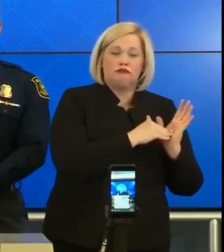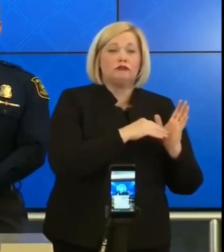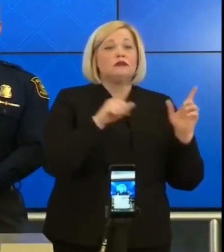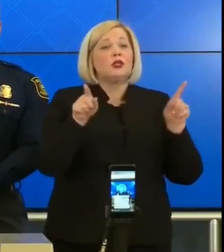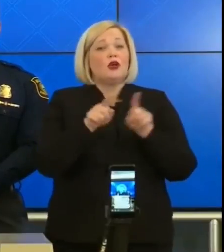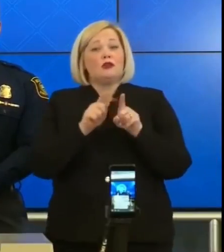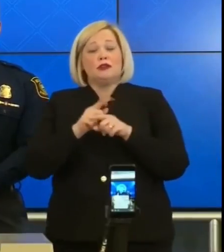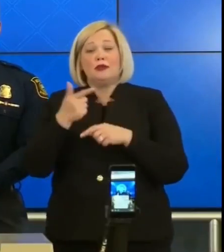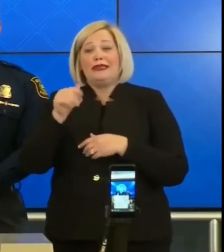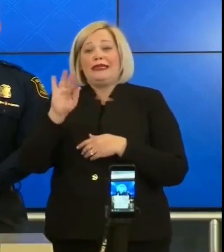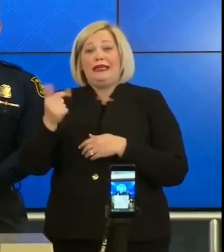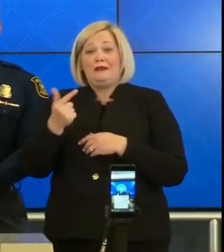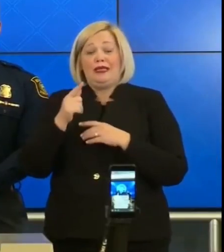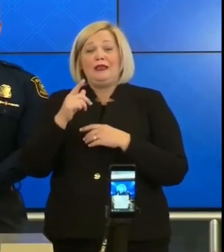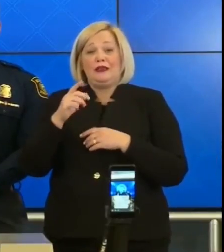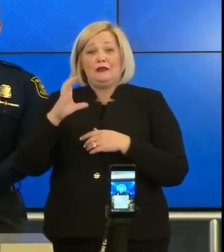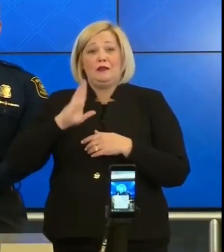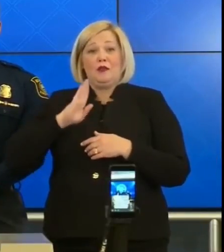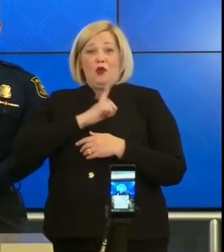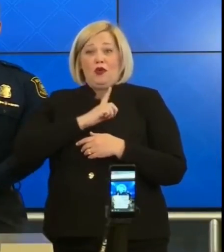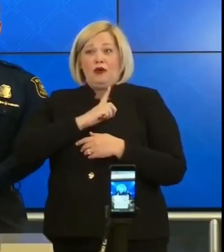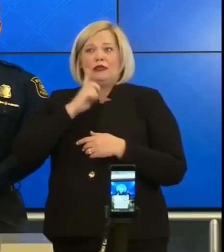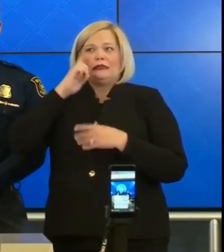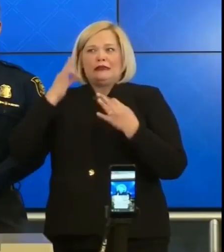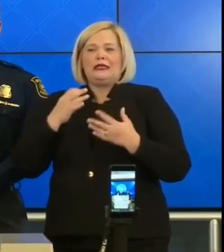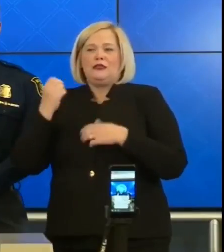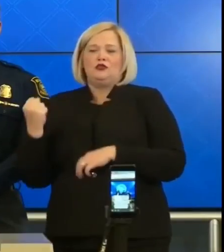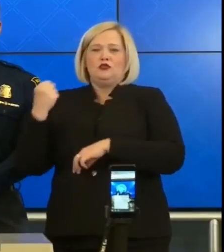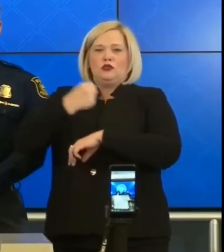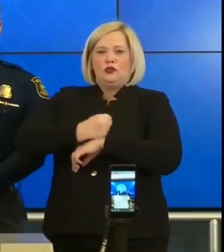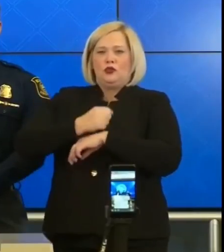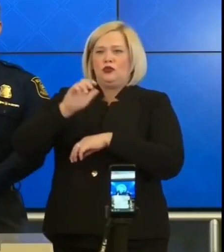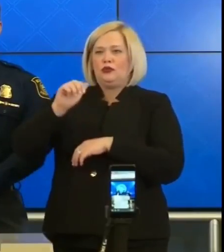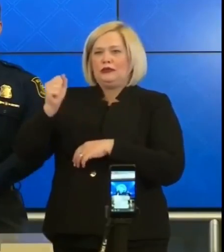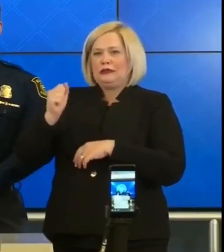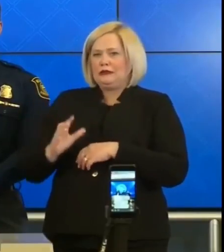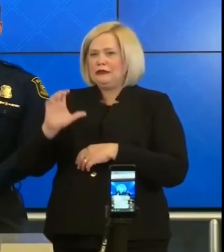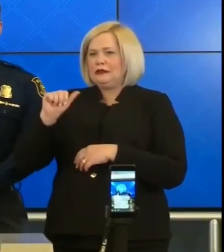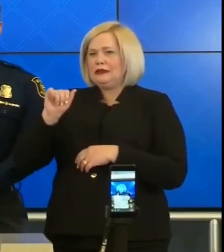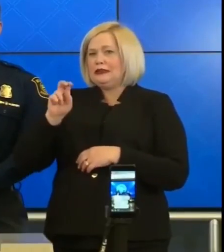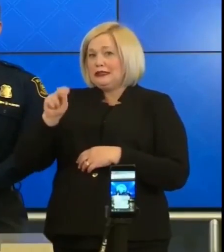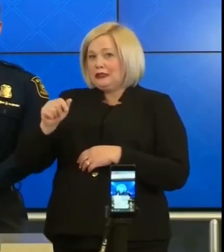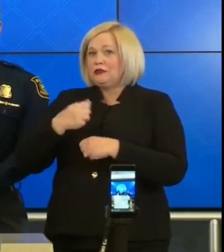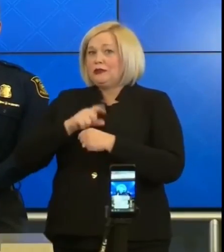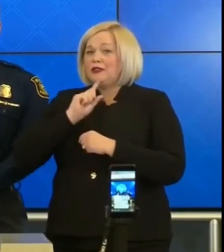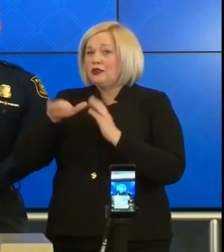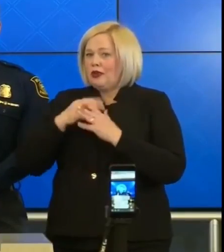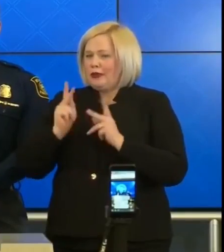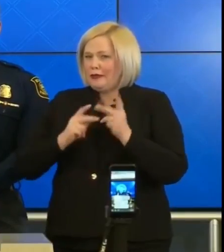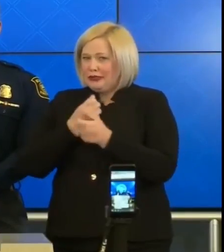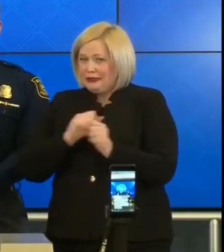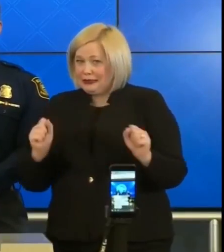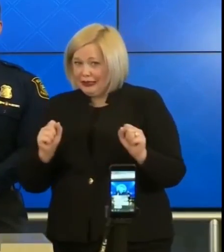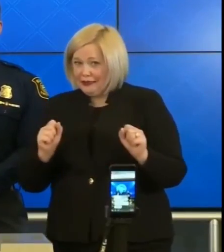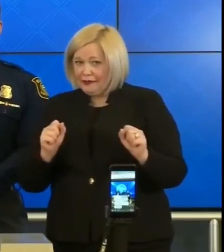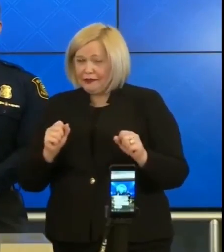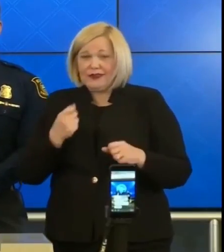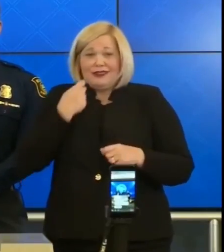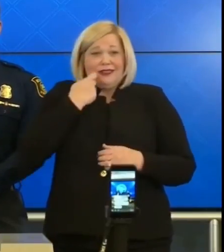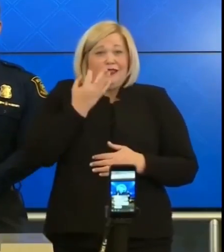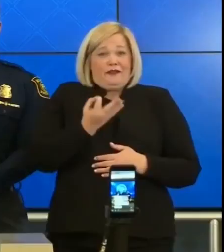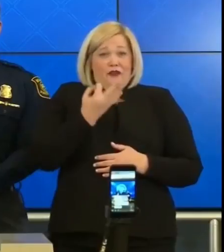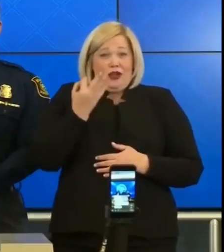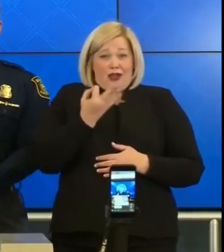to temporarily close casinos to further protect public health. On Friday, the U.S. House of